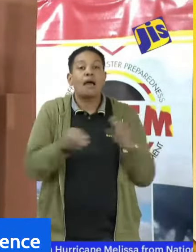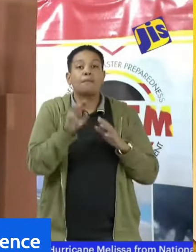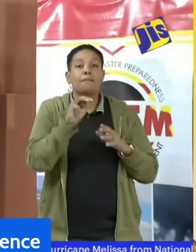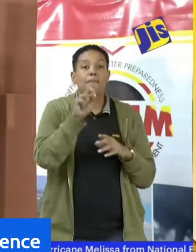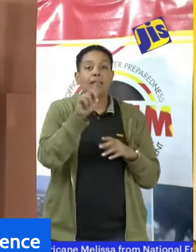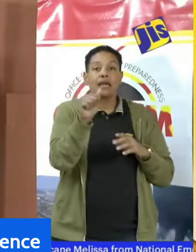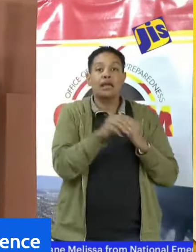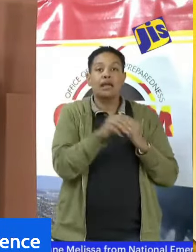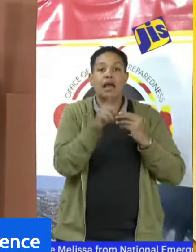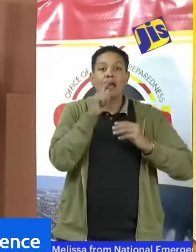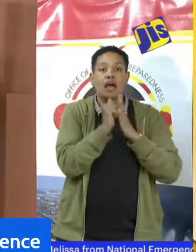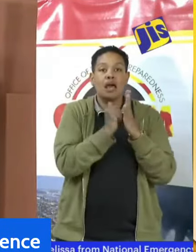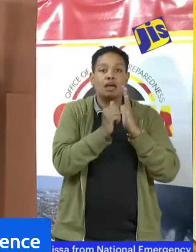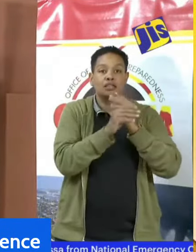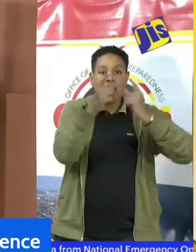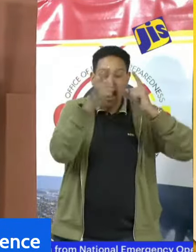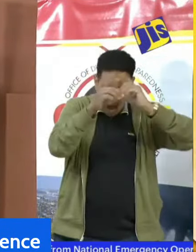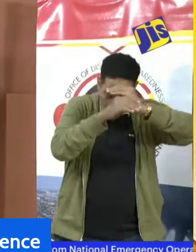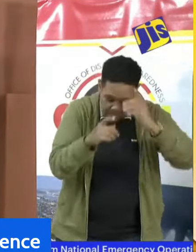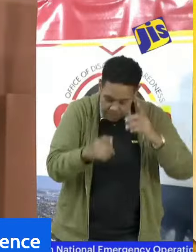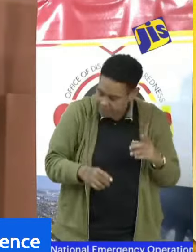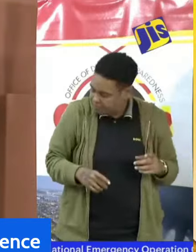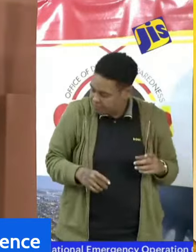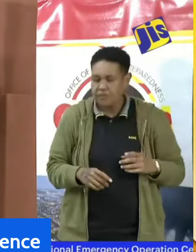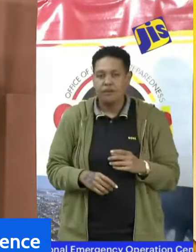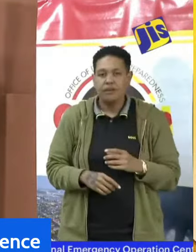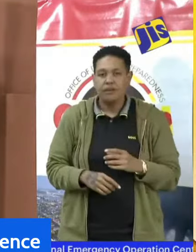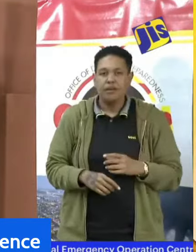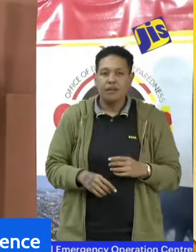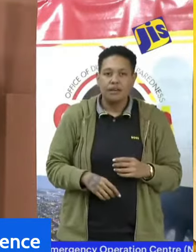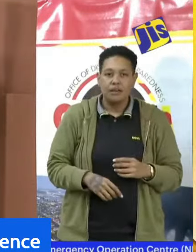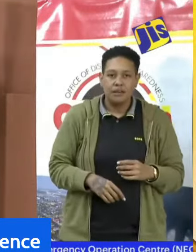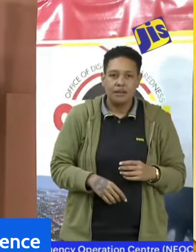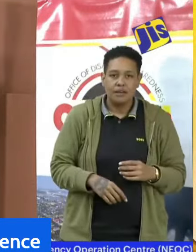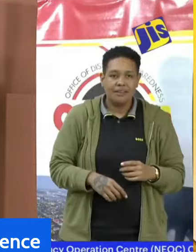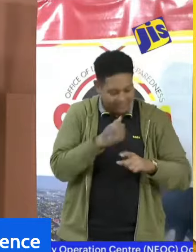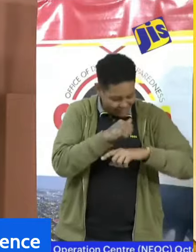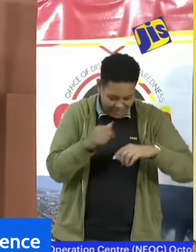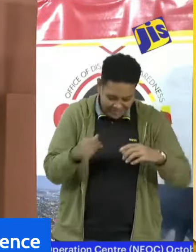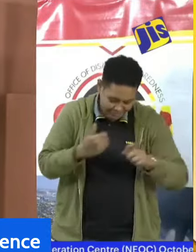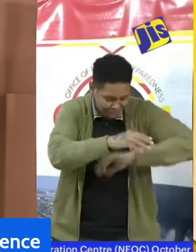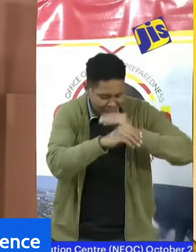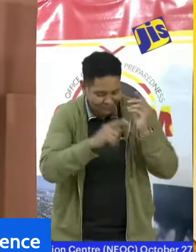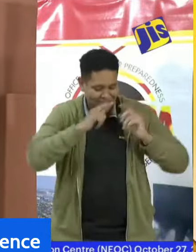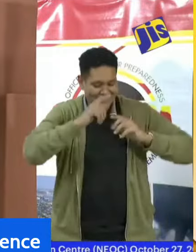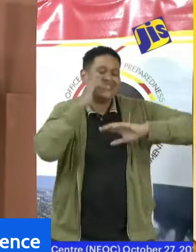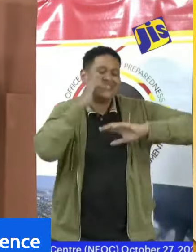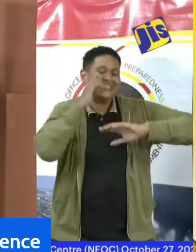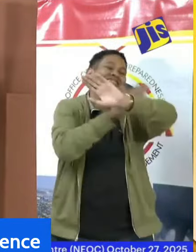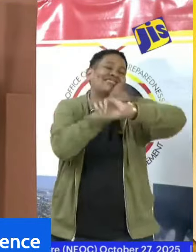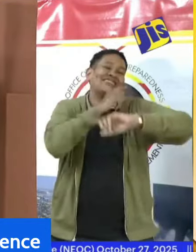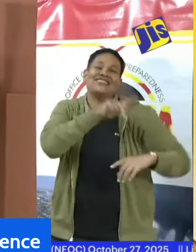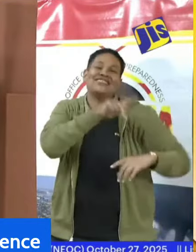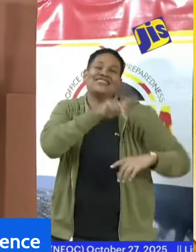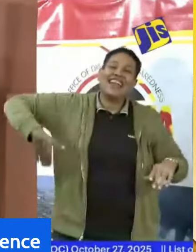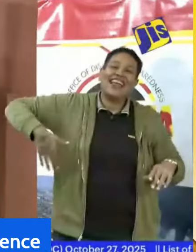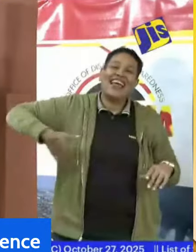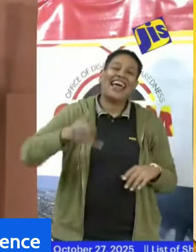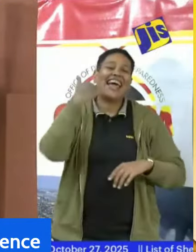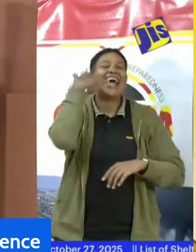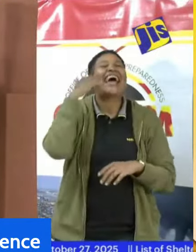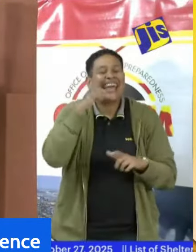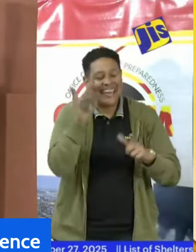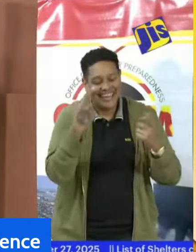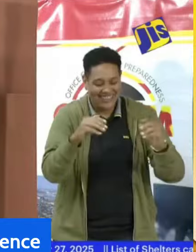and of course the agencies. So a couple of things that re-update. Firstly, I was late because I was on a conference call with